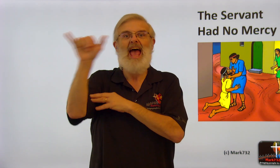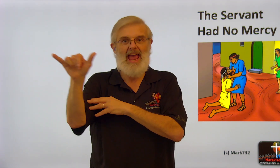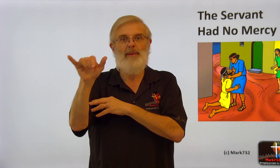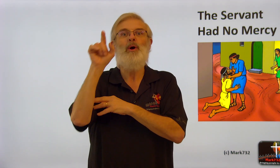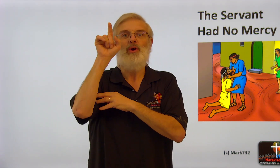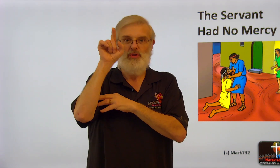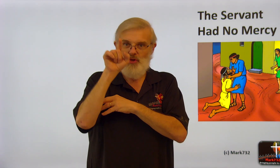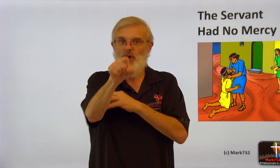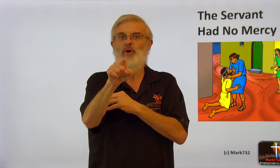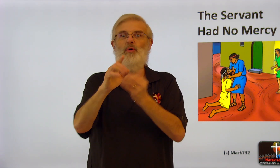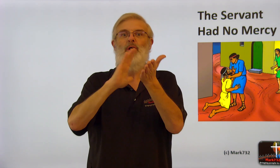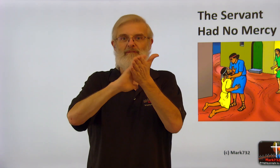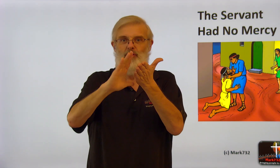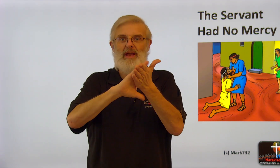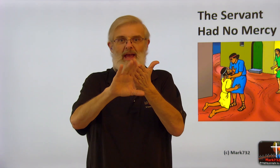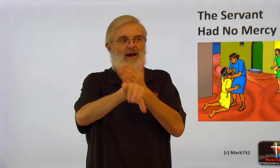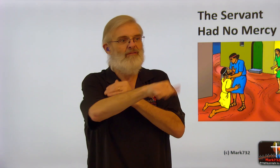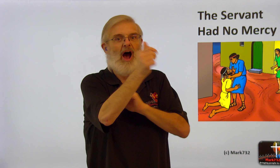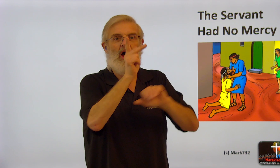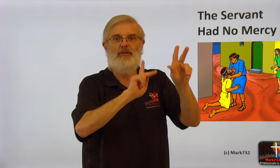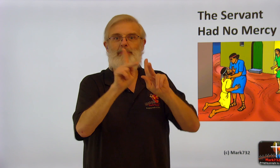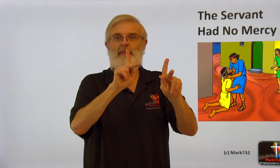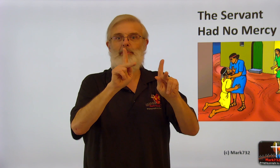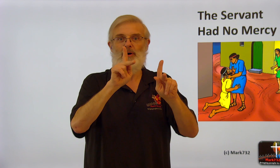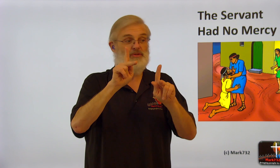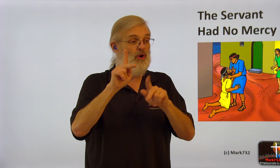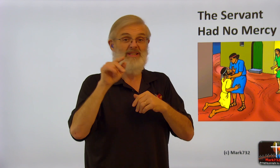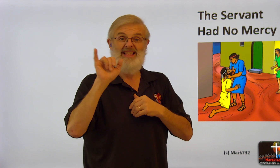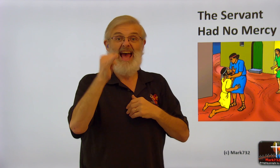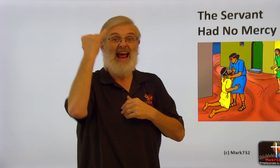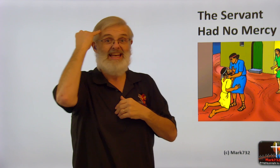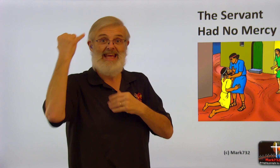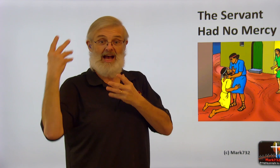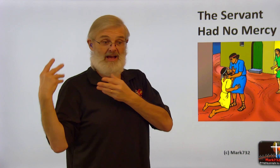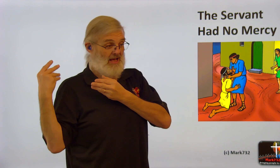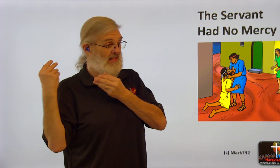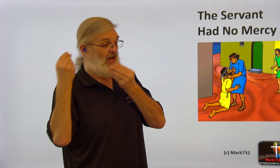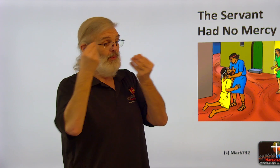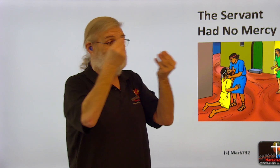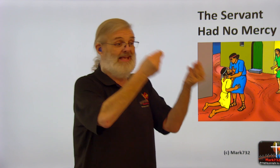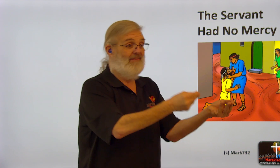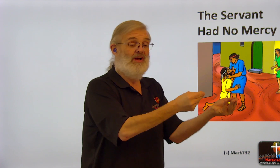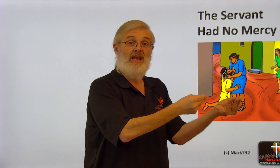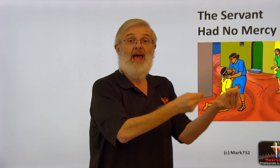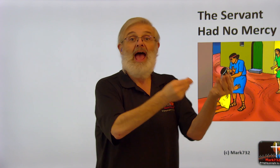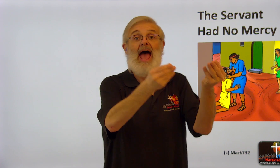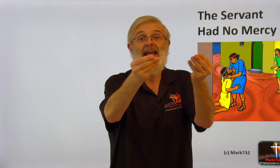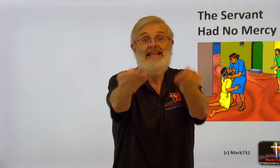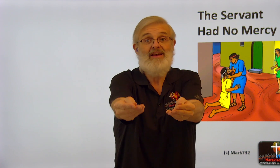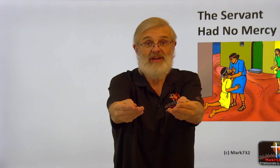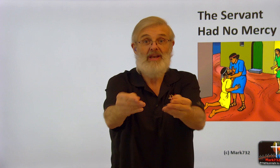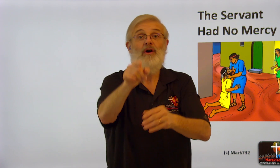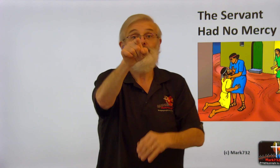same you forgive other people. So it's that idea that it was given and given. For you